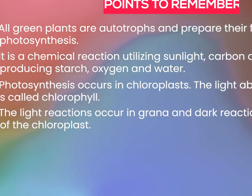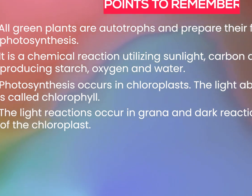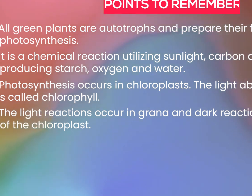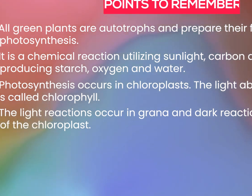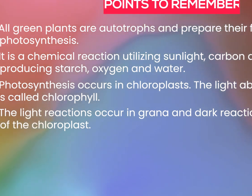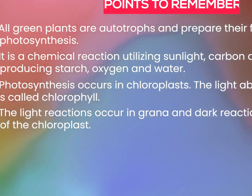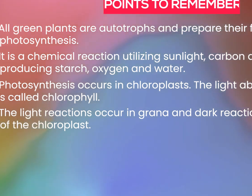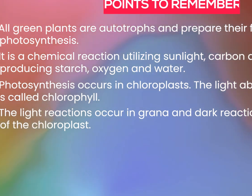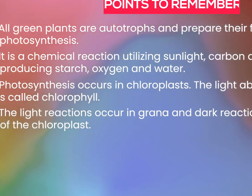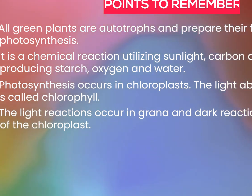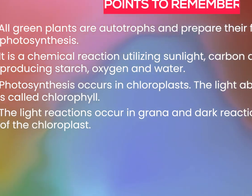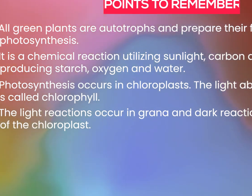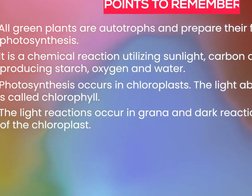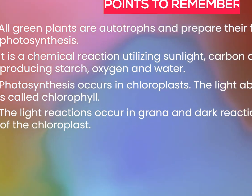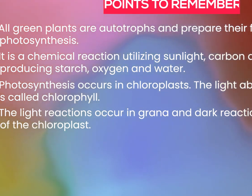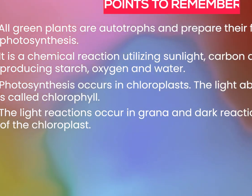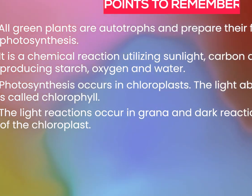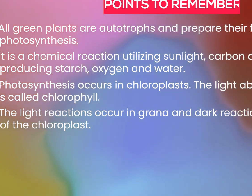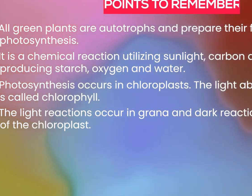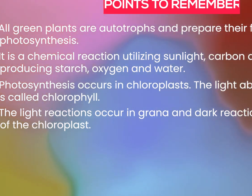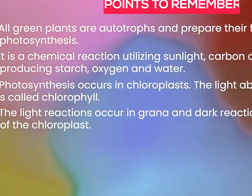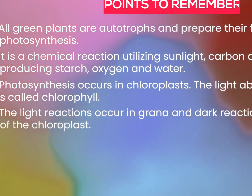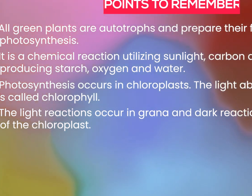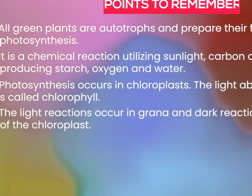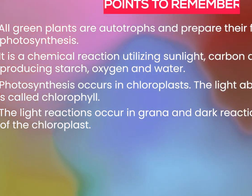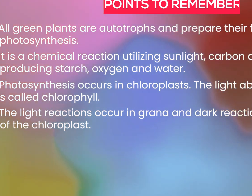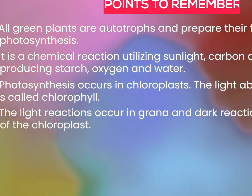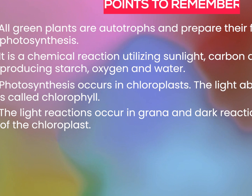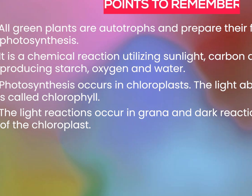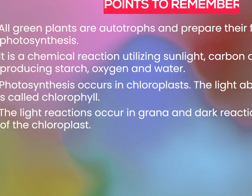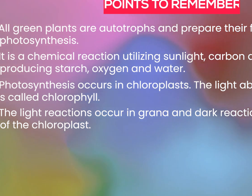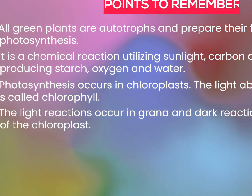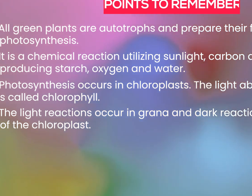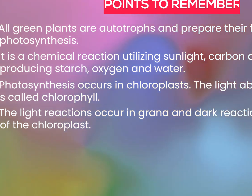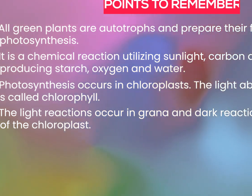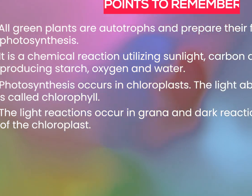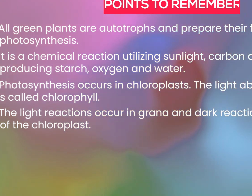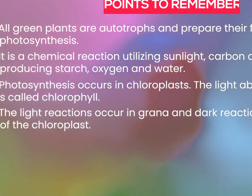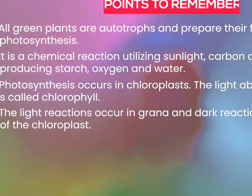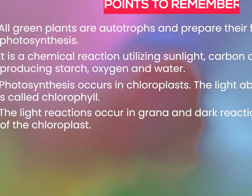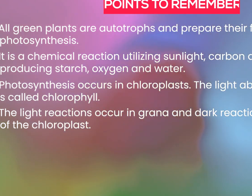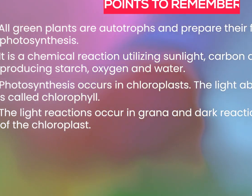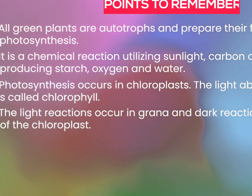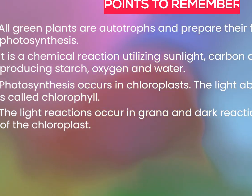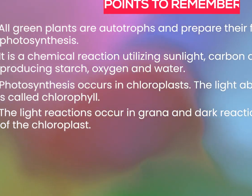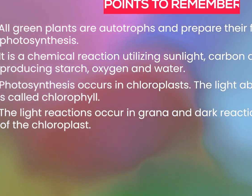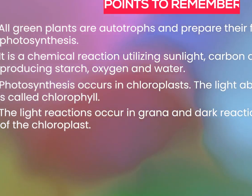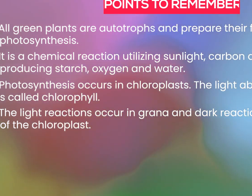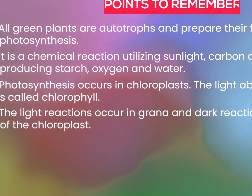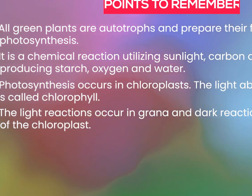It is a chemical reaction utilizing sunlight, carbon dioxide and water